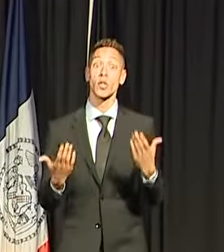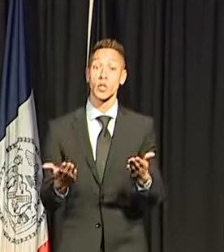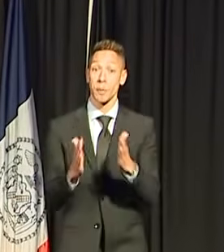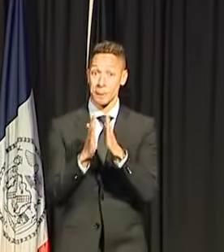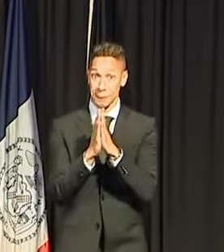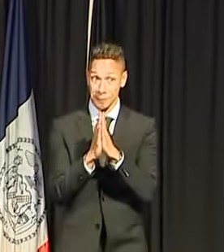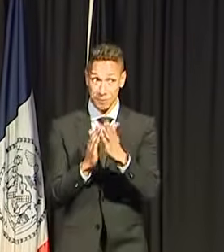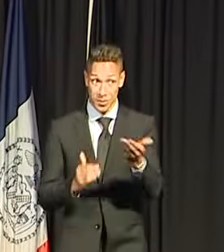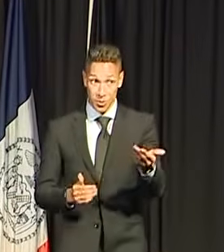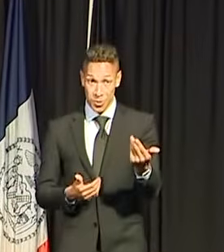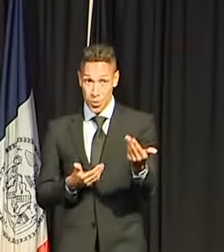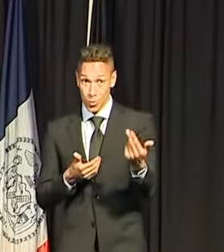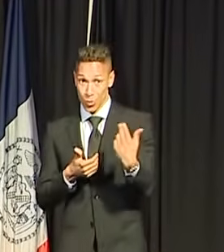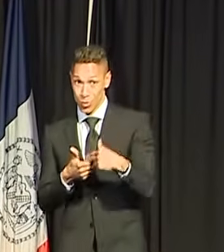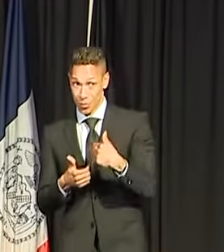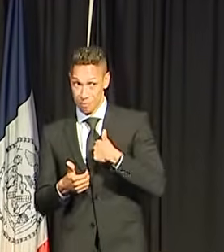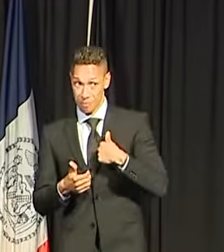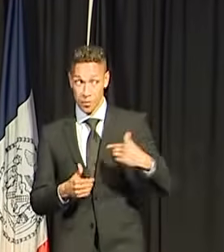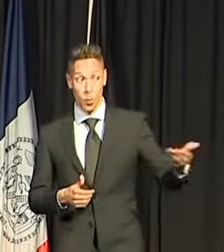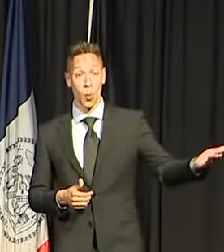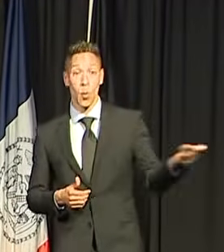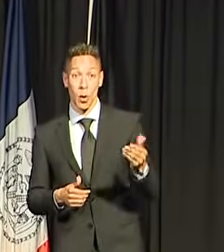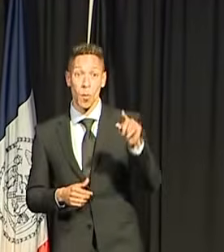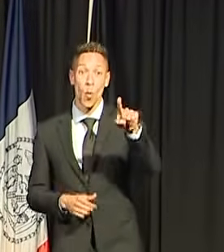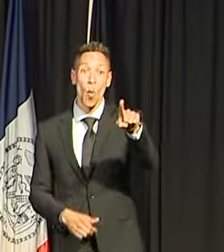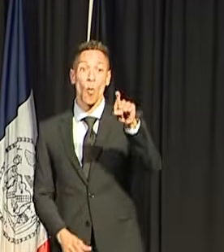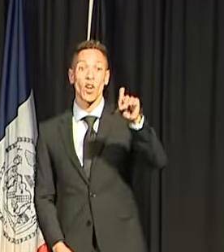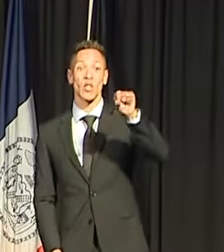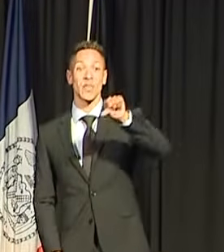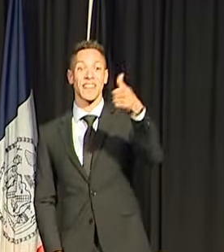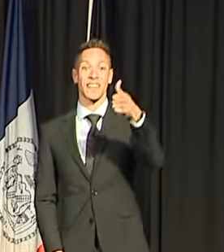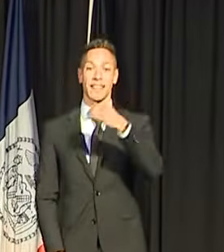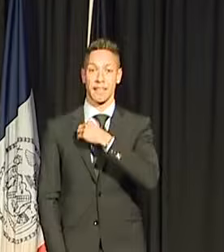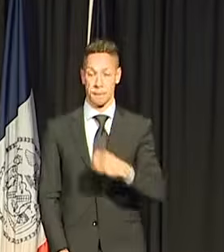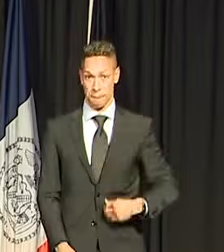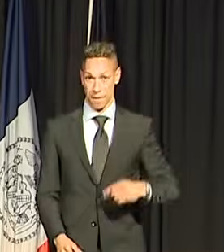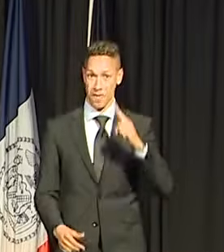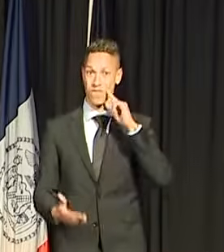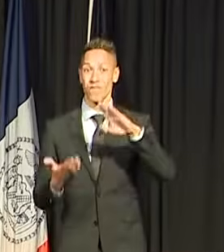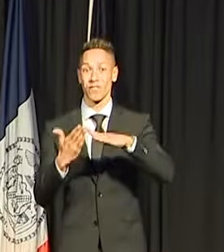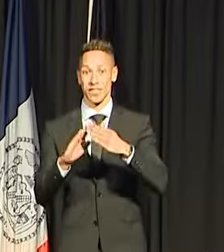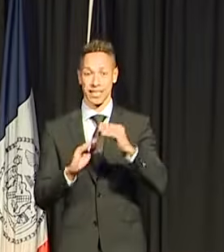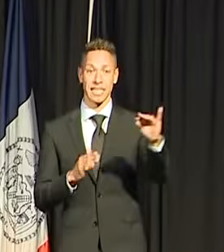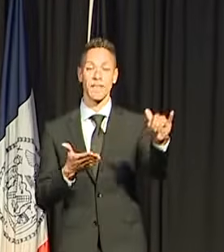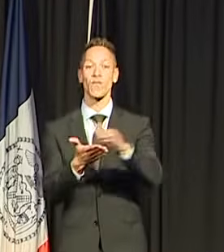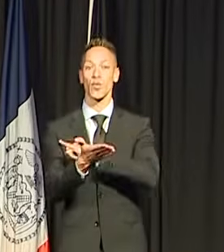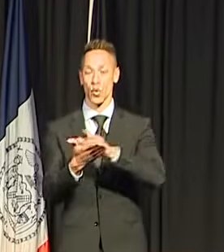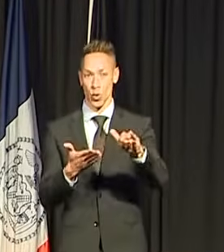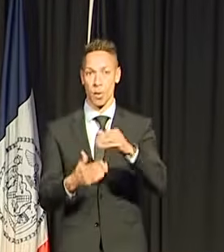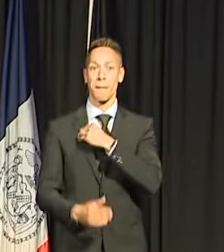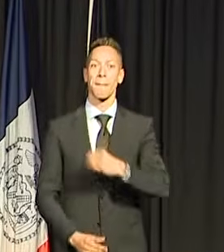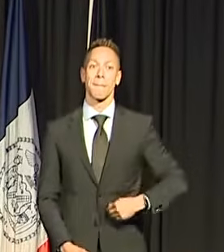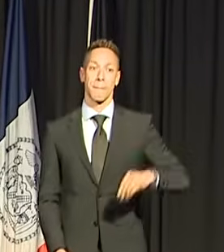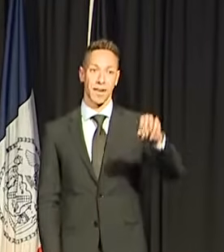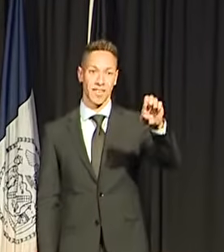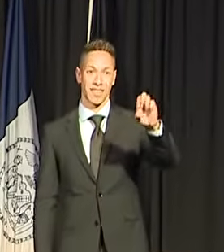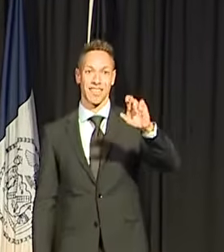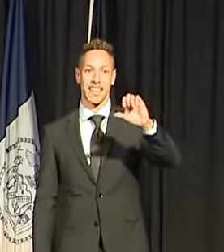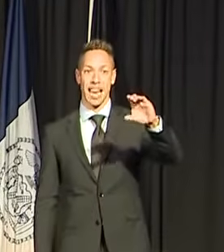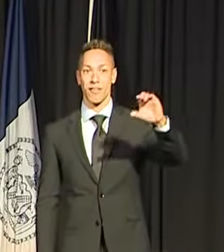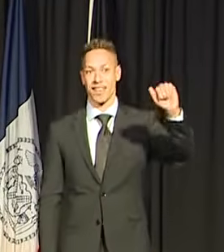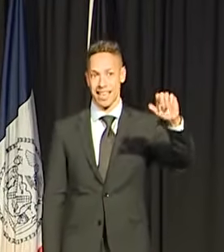please join me in welcoming the 110th Mayor of the City of New York, Mayor